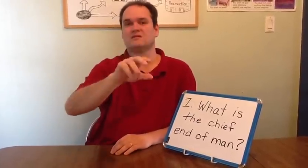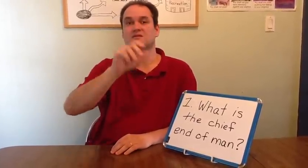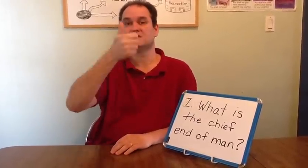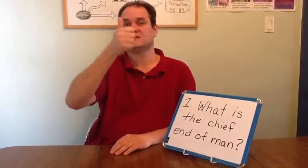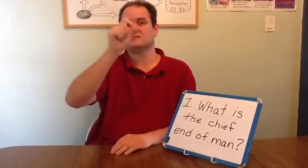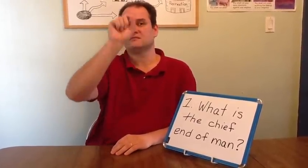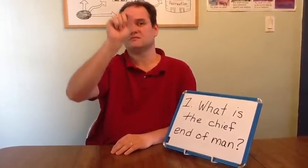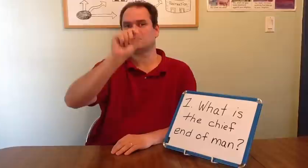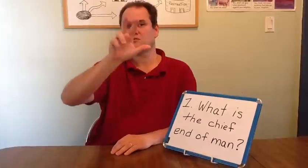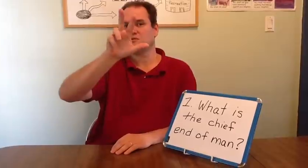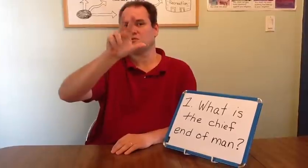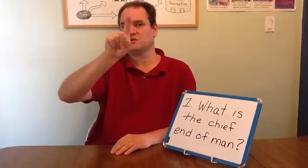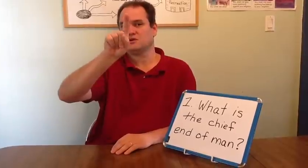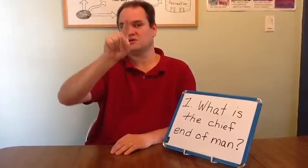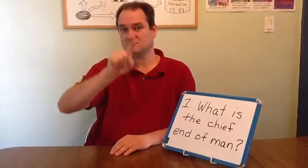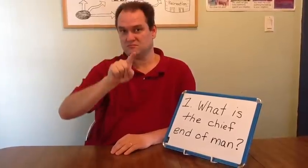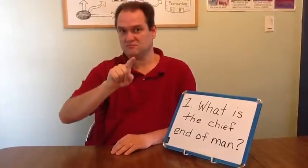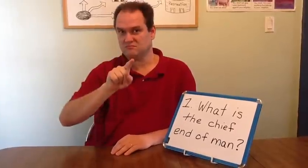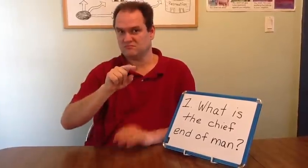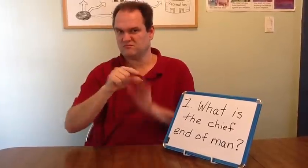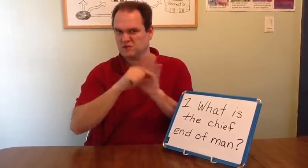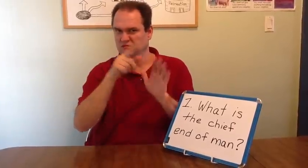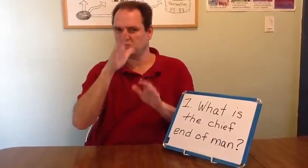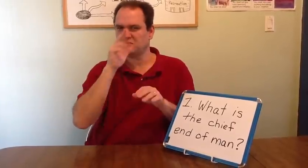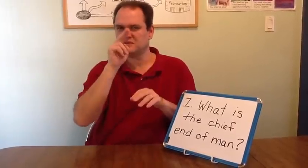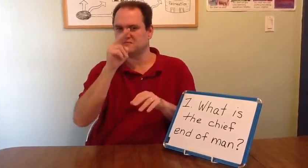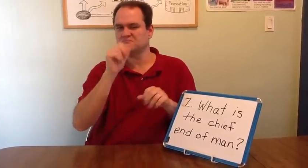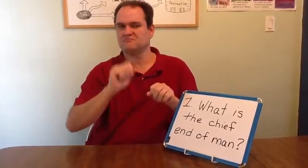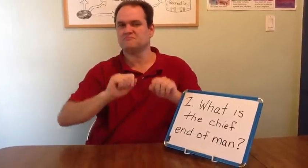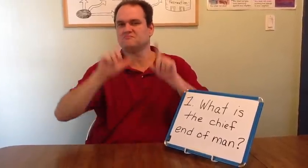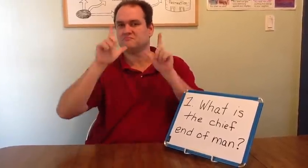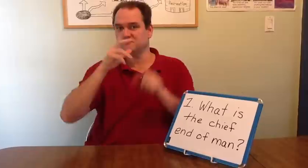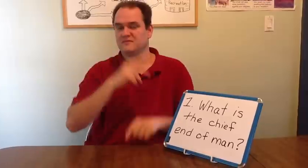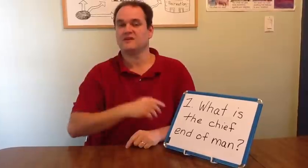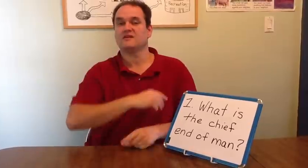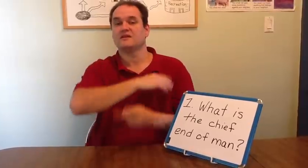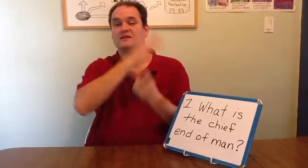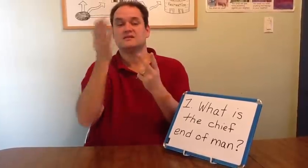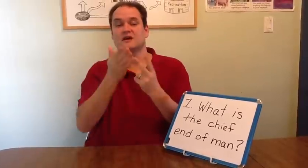we look to first? 1 Corinthians chapter 10, verse 31.